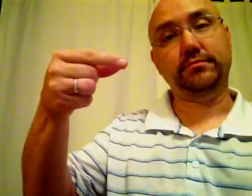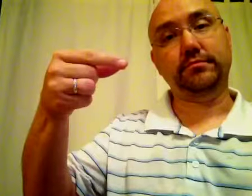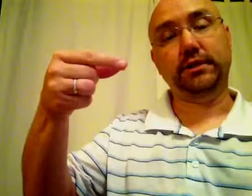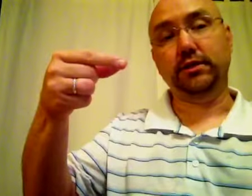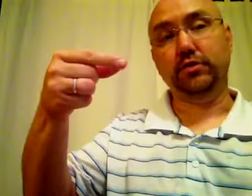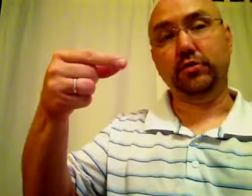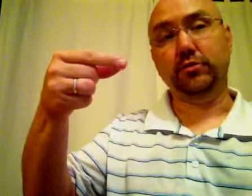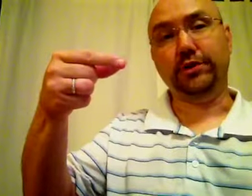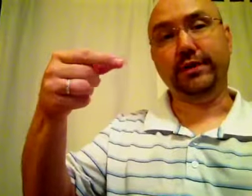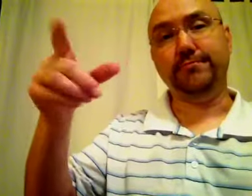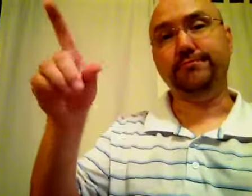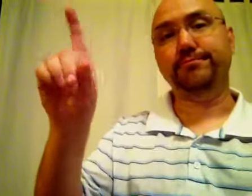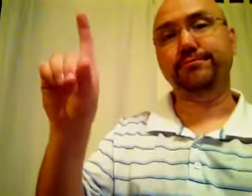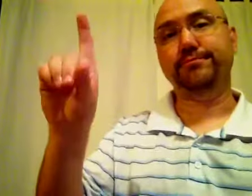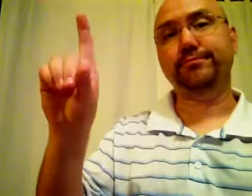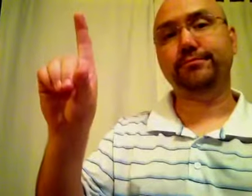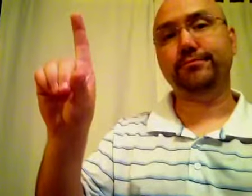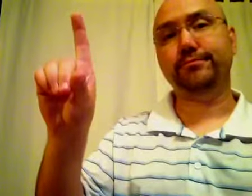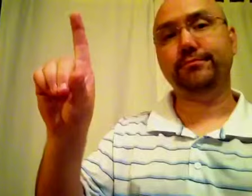I'm going to do it one more time.